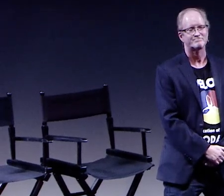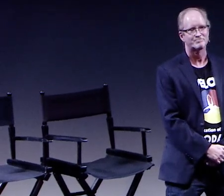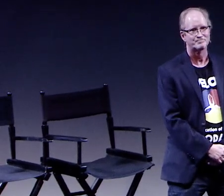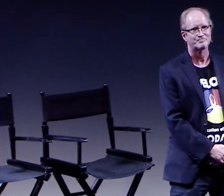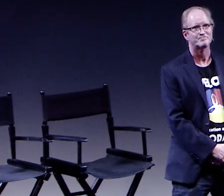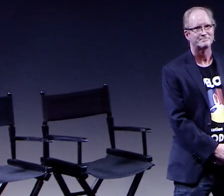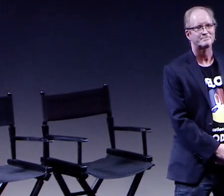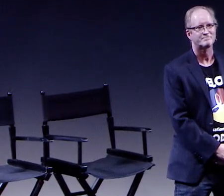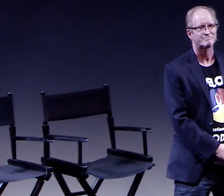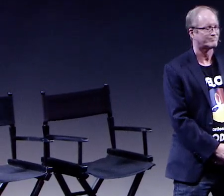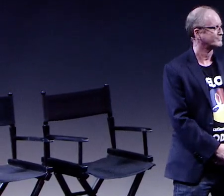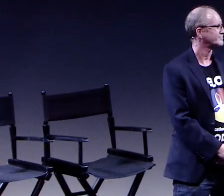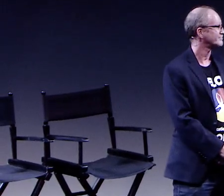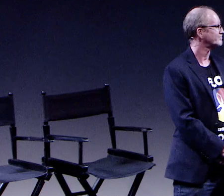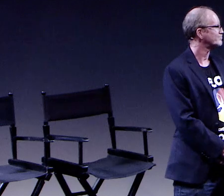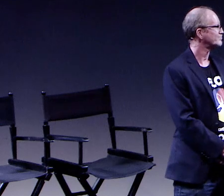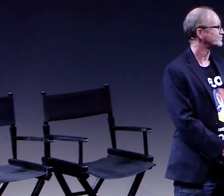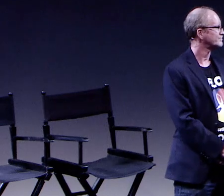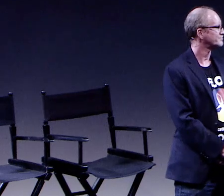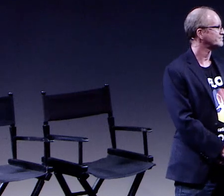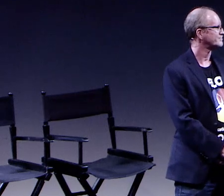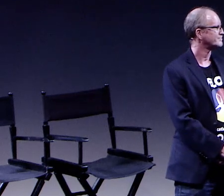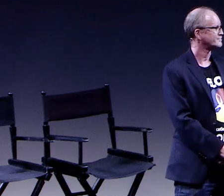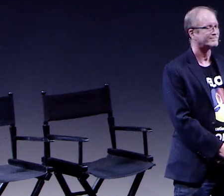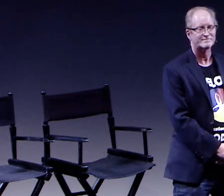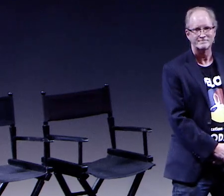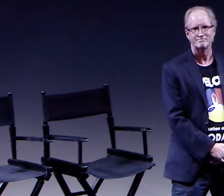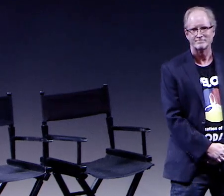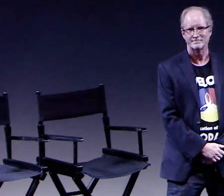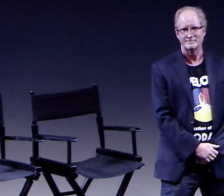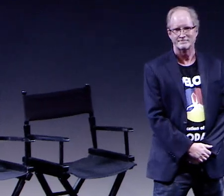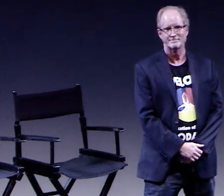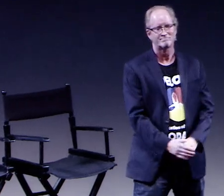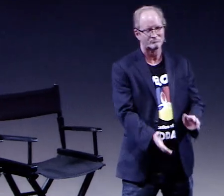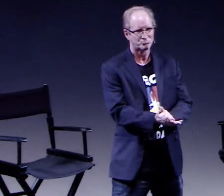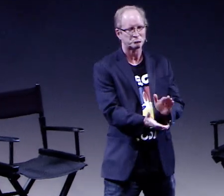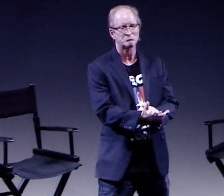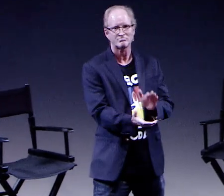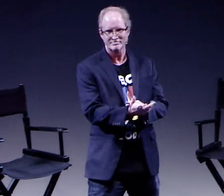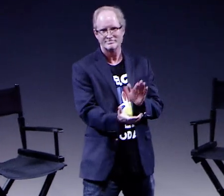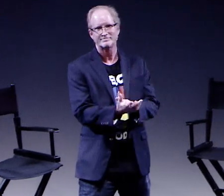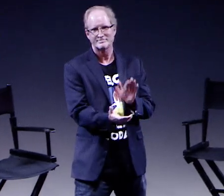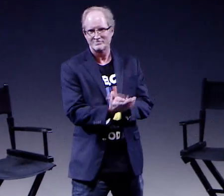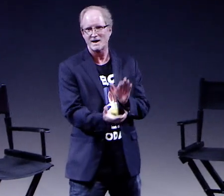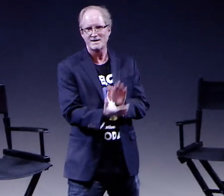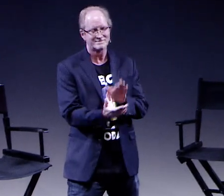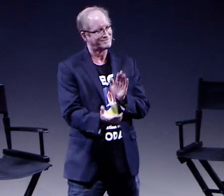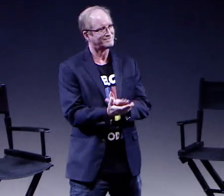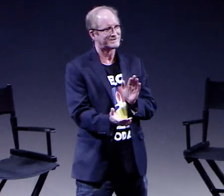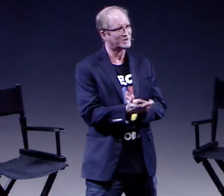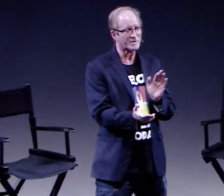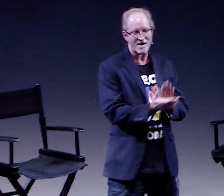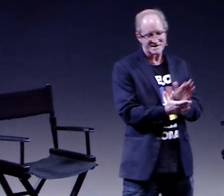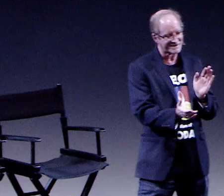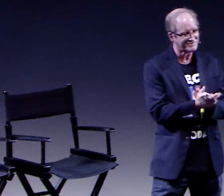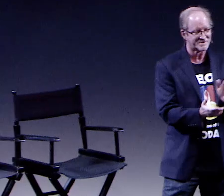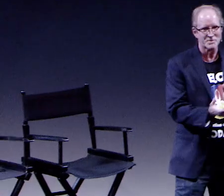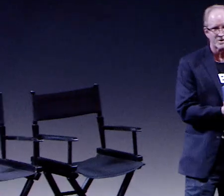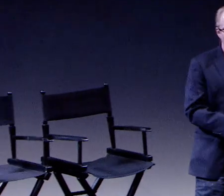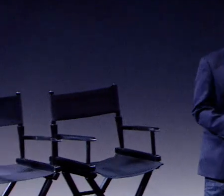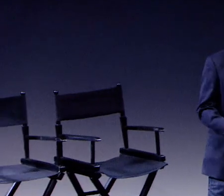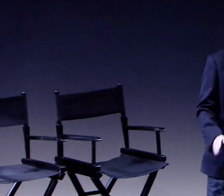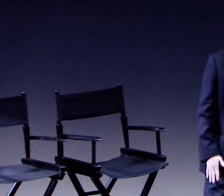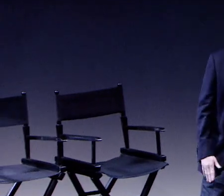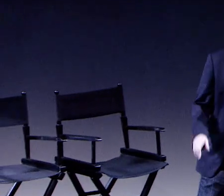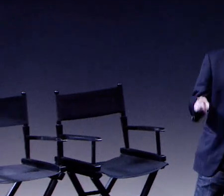now a worldwide mega hit. I want to know how many out there are watching this show. Come on, let's do it. Right. Big round of applause. Super awesome,